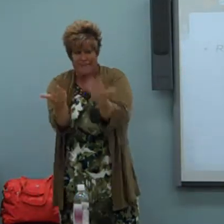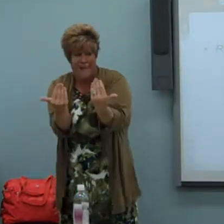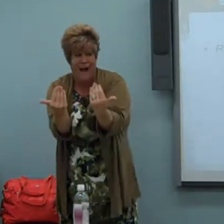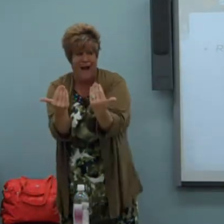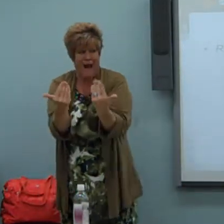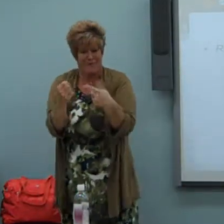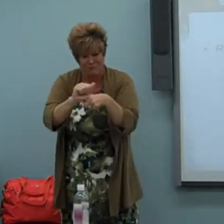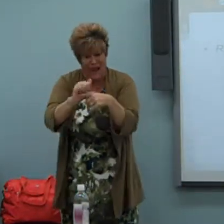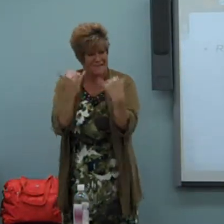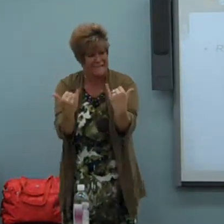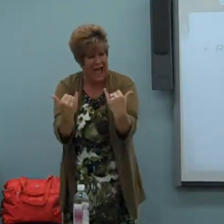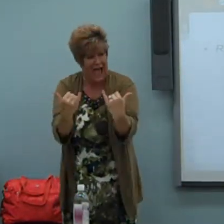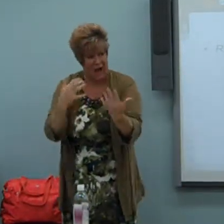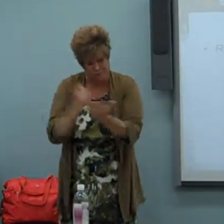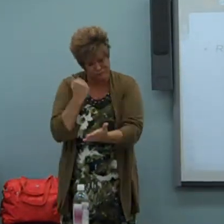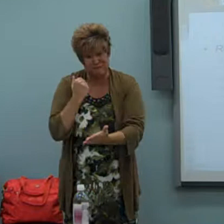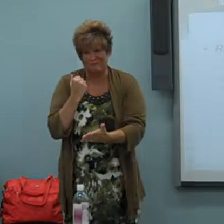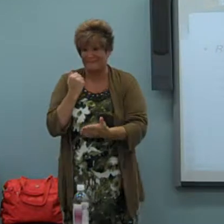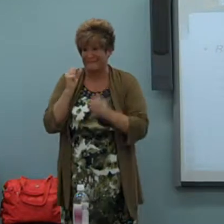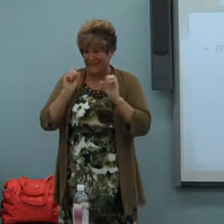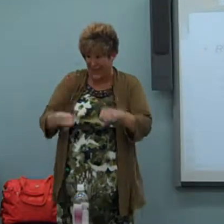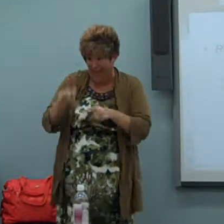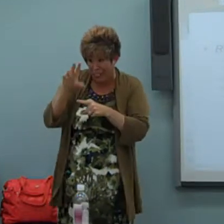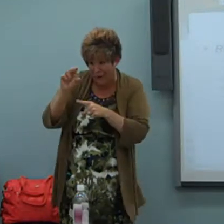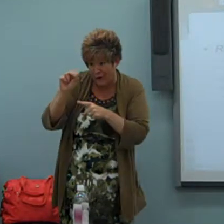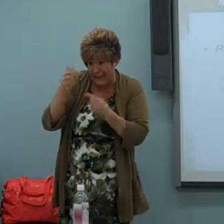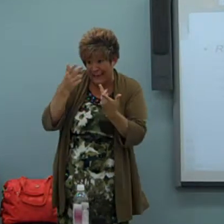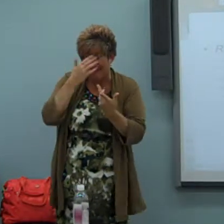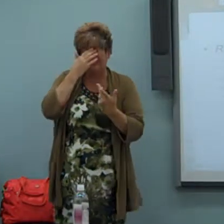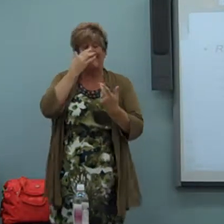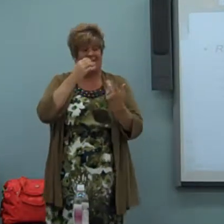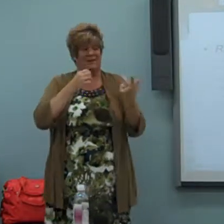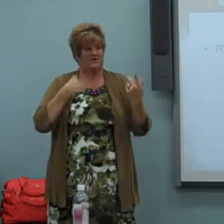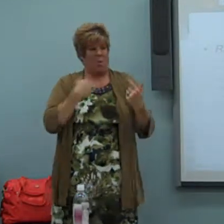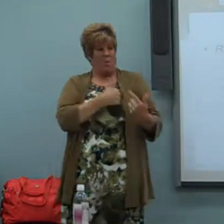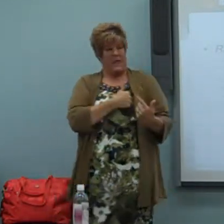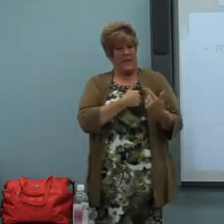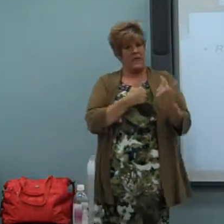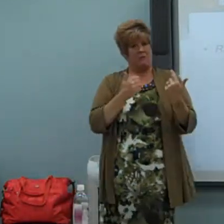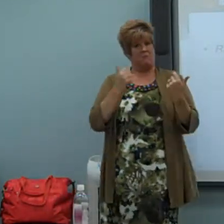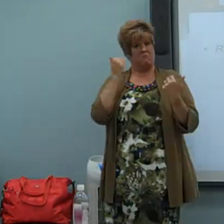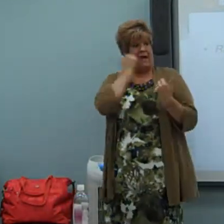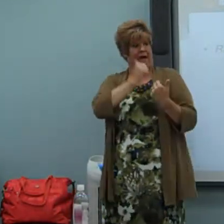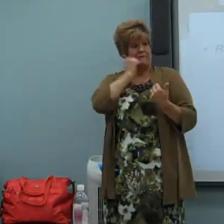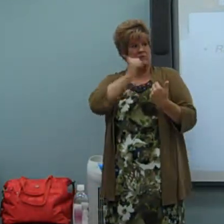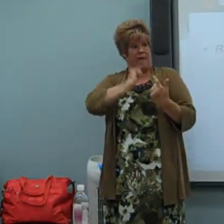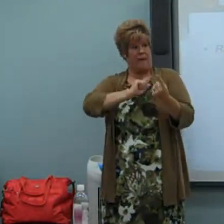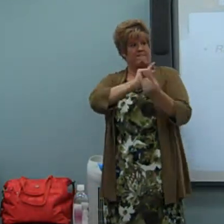So our company is having that challenge, and that we really need to get that to get paid and break it down.